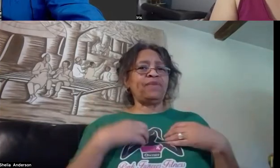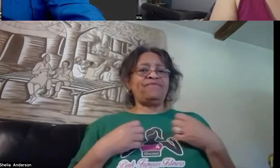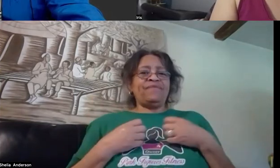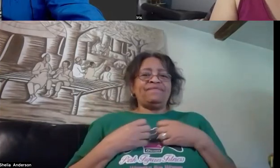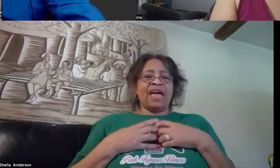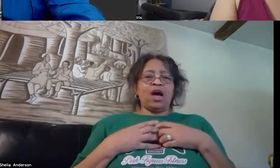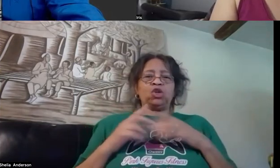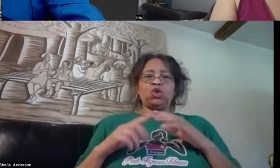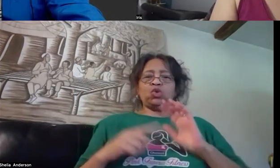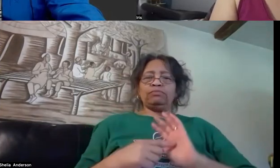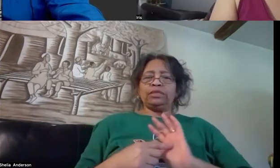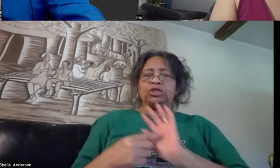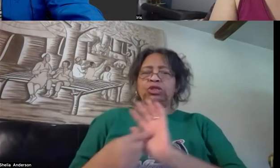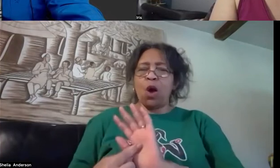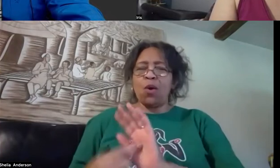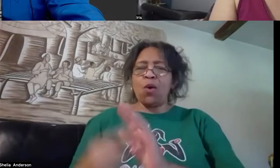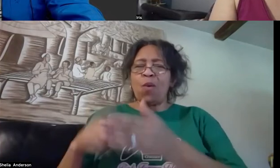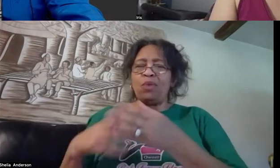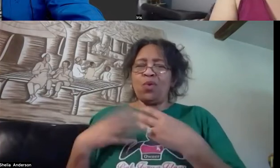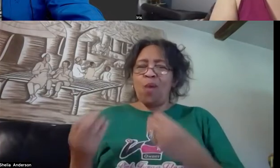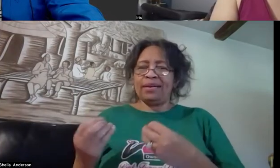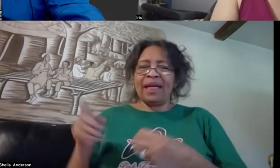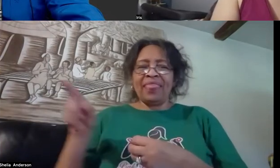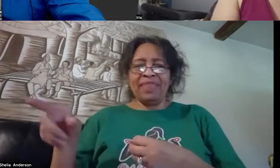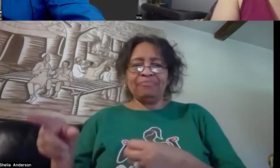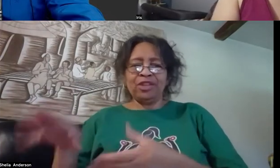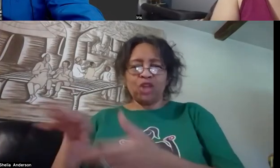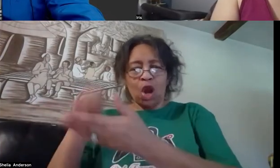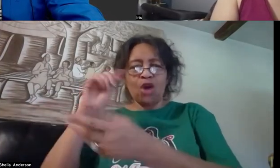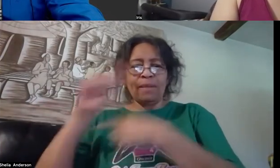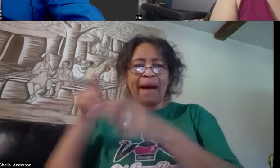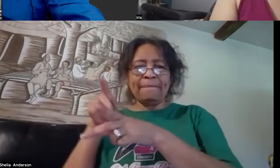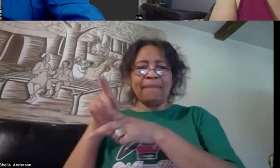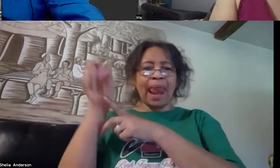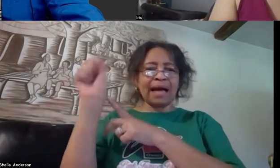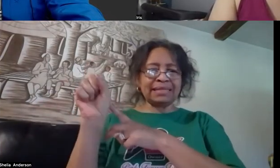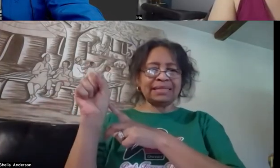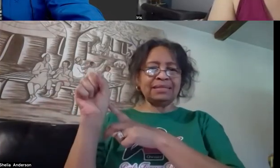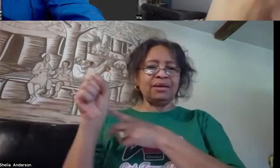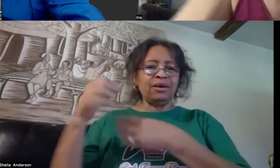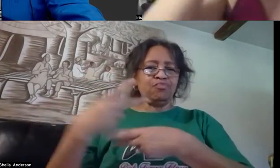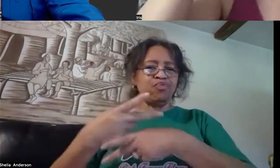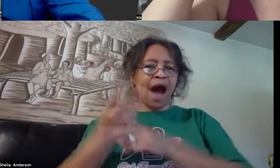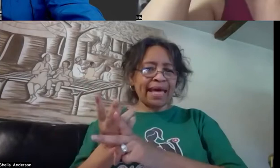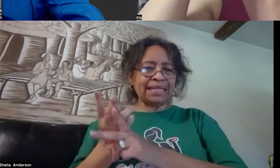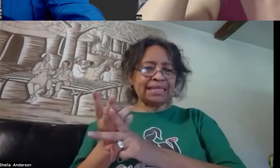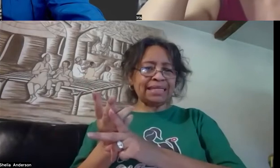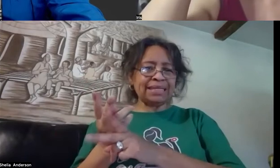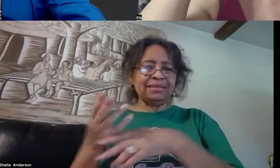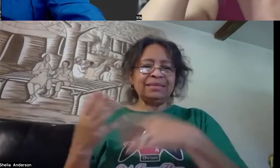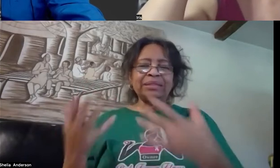about to be able to show what we want them to learn about Plexus